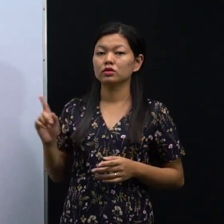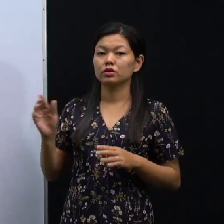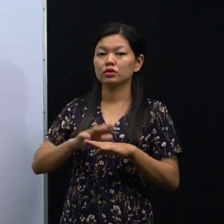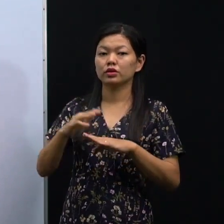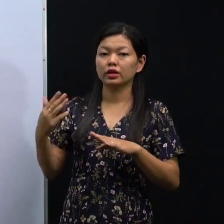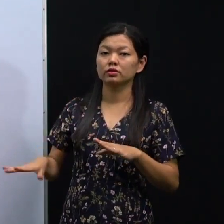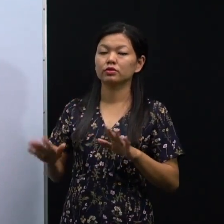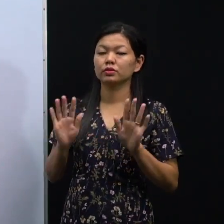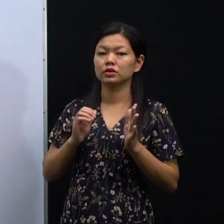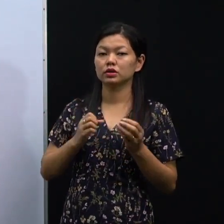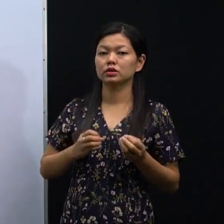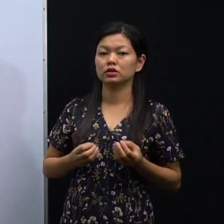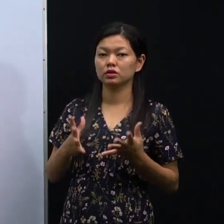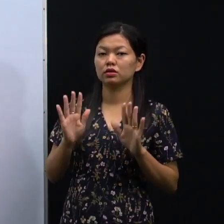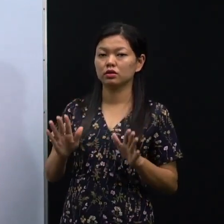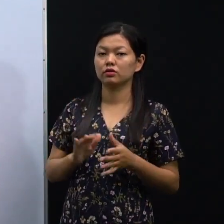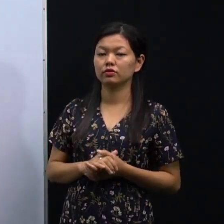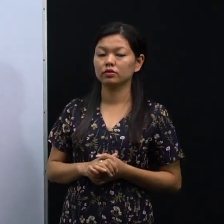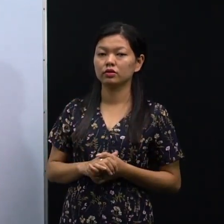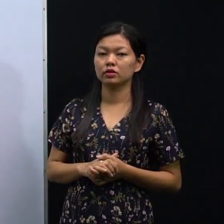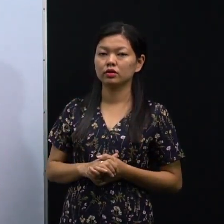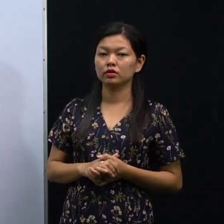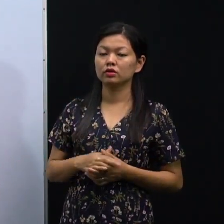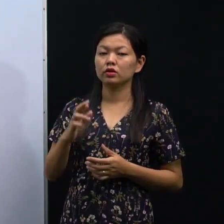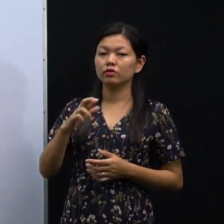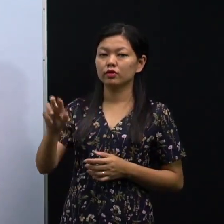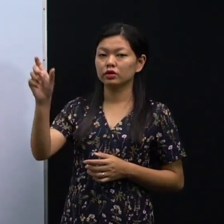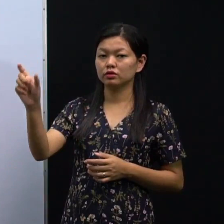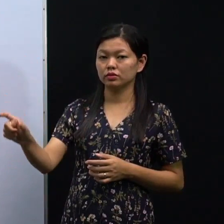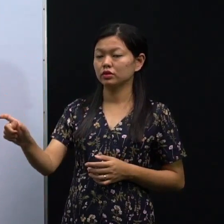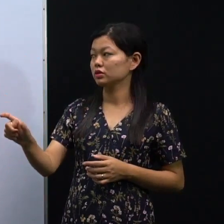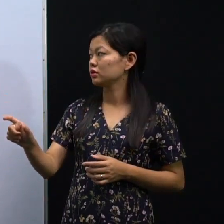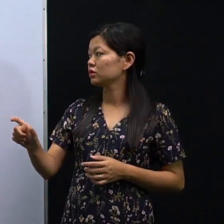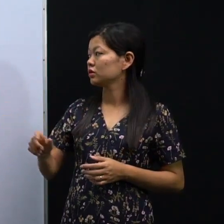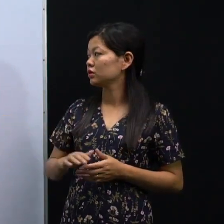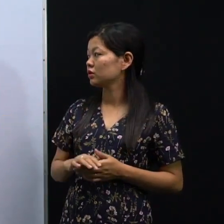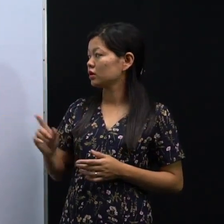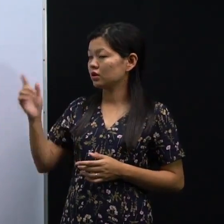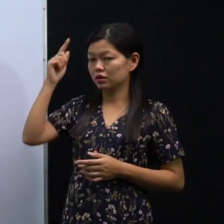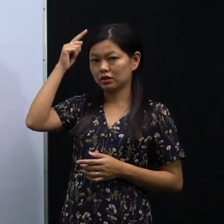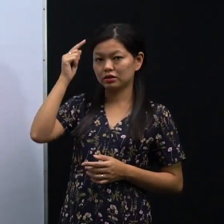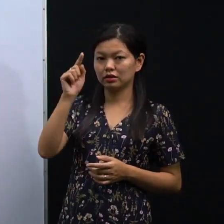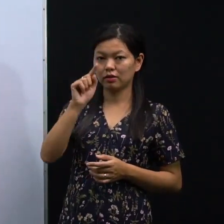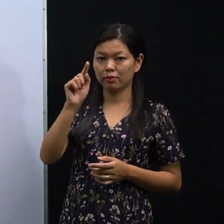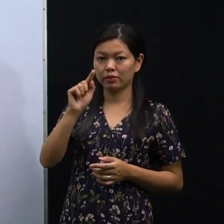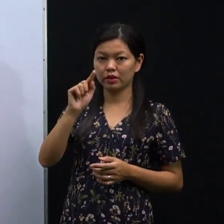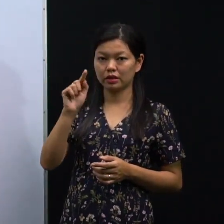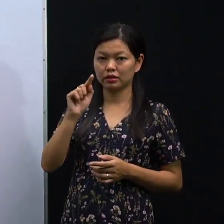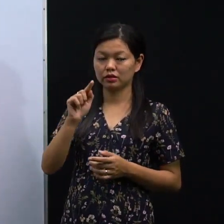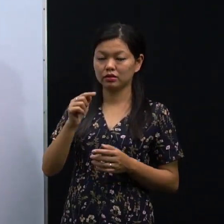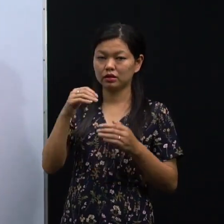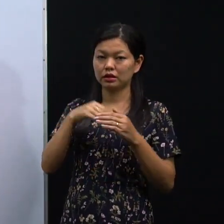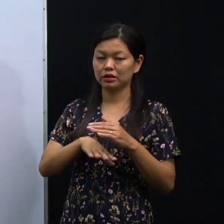if this is a nucleus where protons and neutrons are there, clear? Now there is